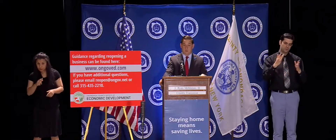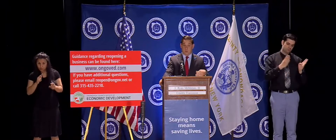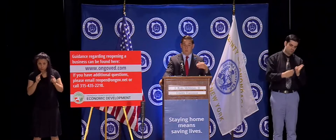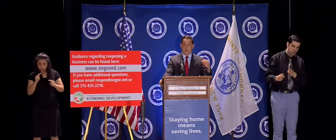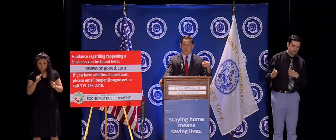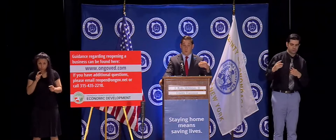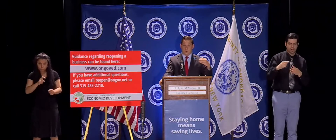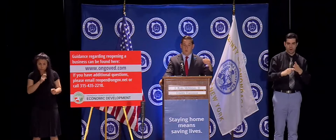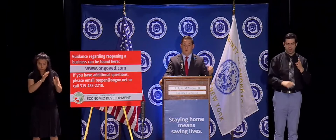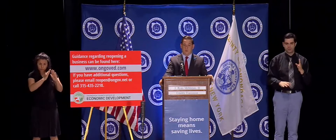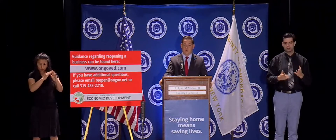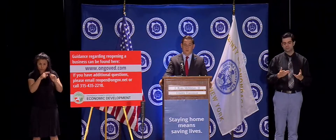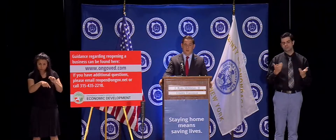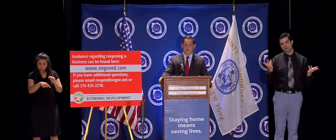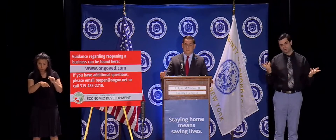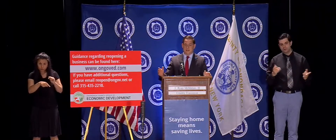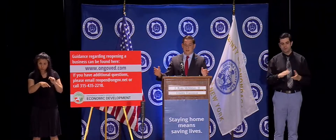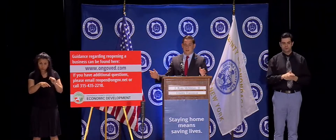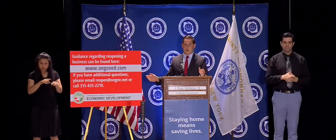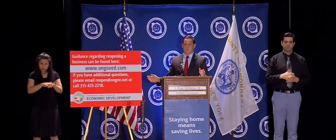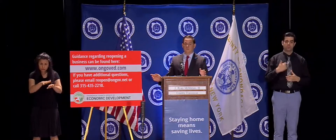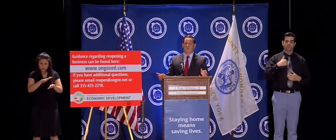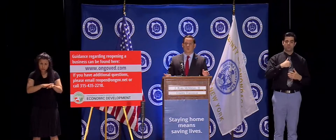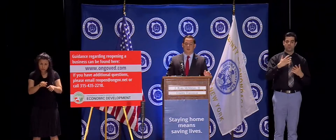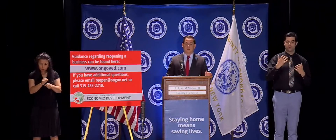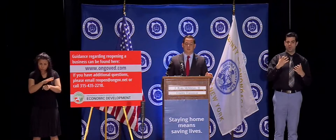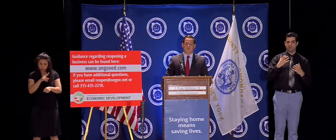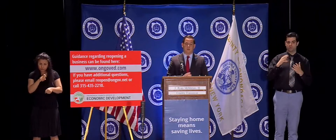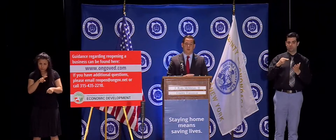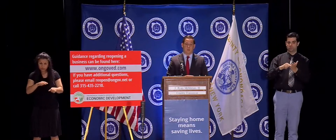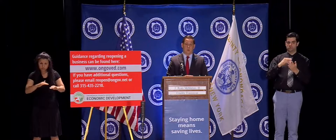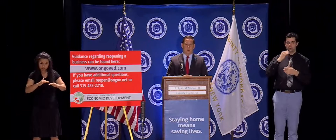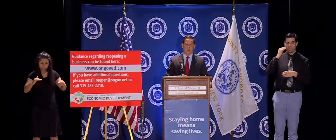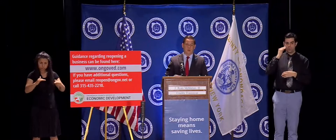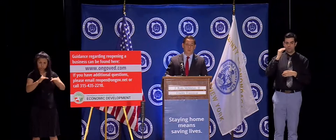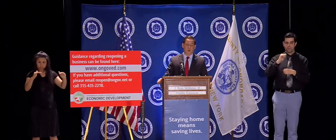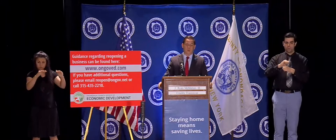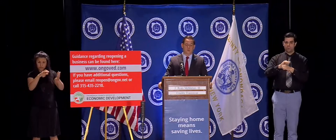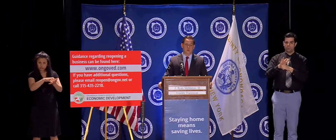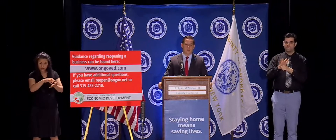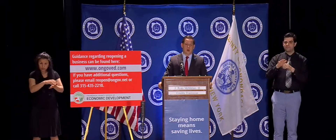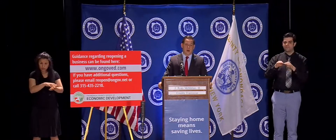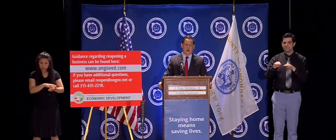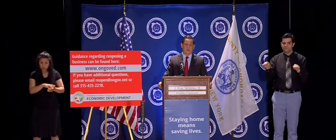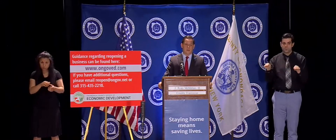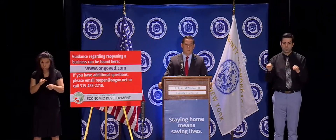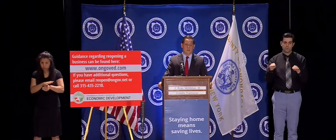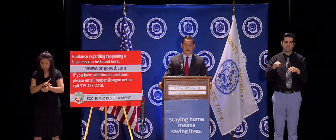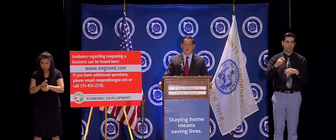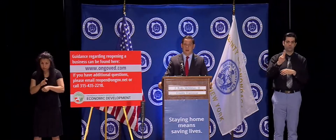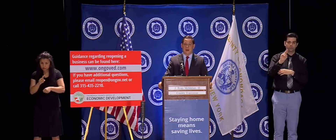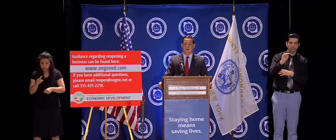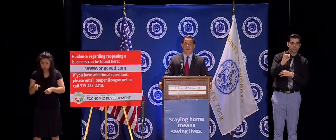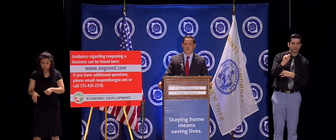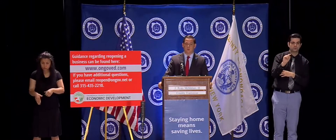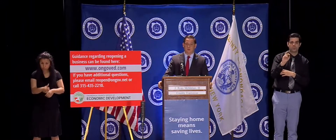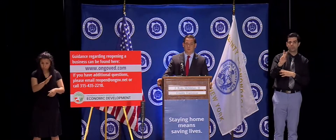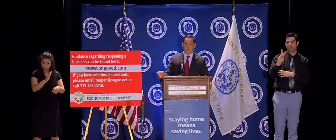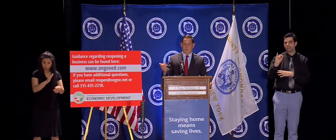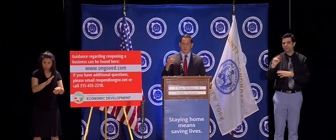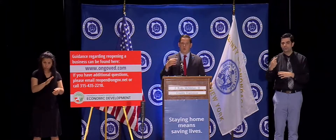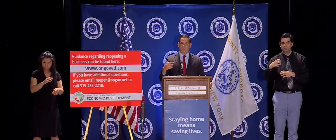of them created multiple COVID floors to take in residents from other nursing homes, they did that, and